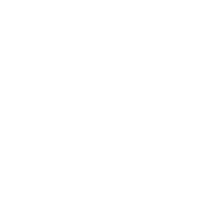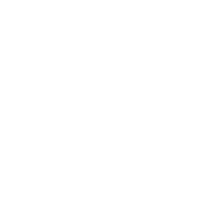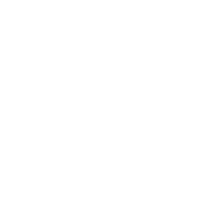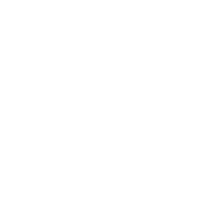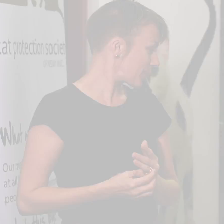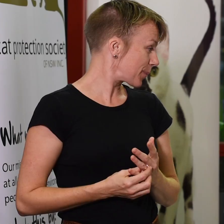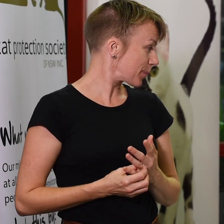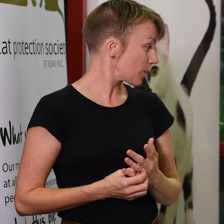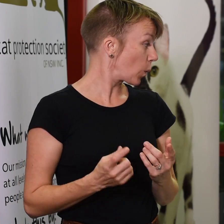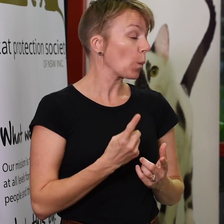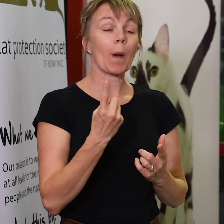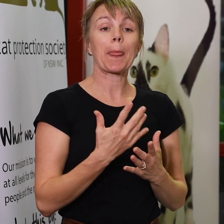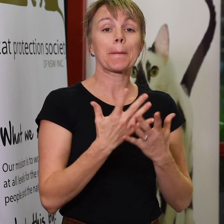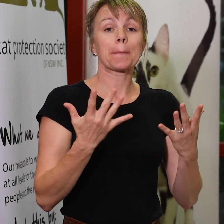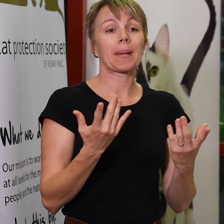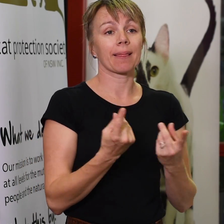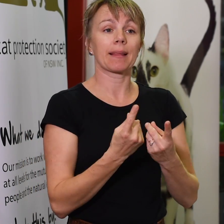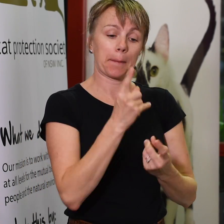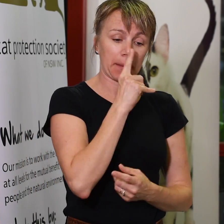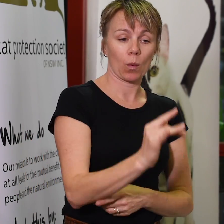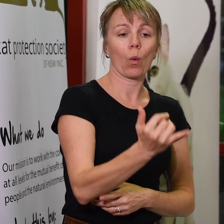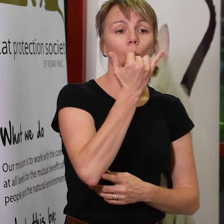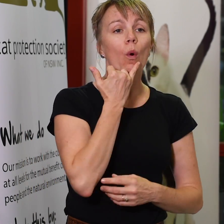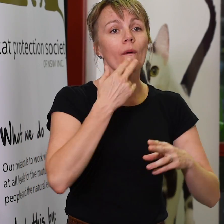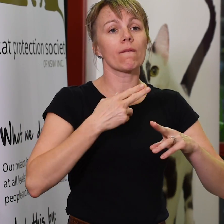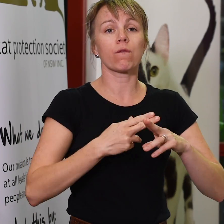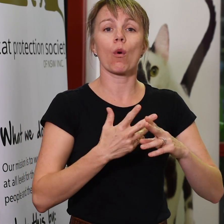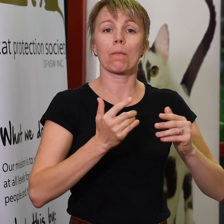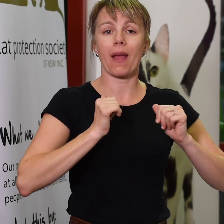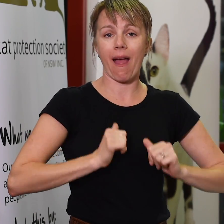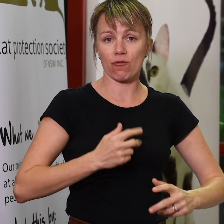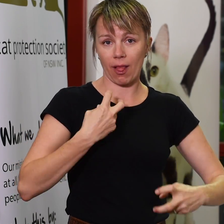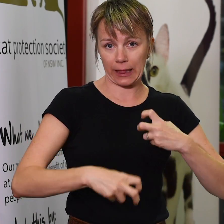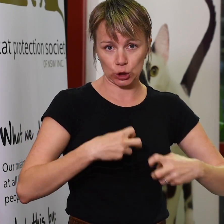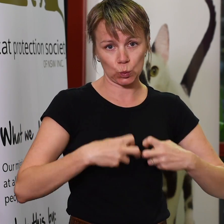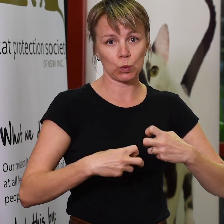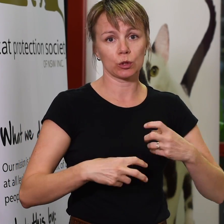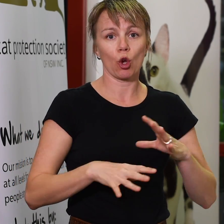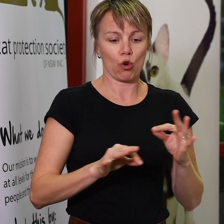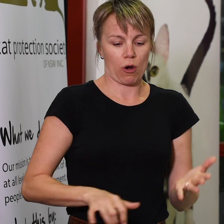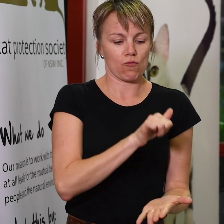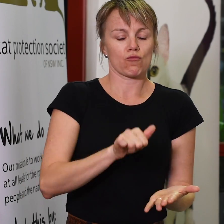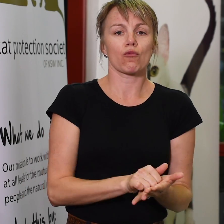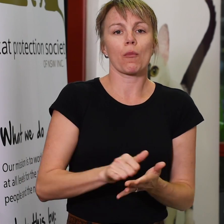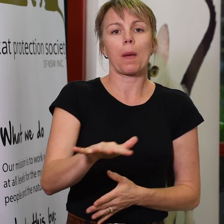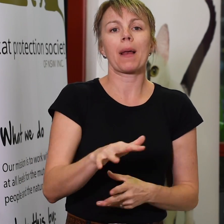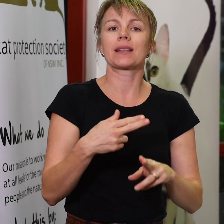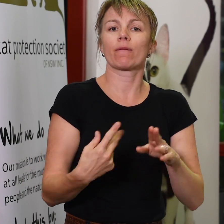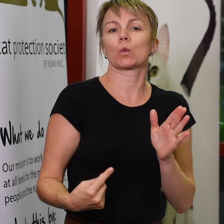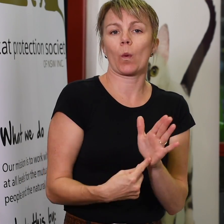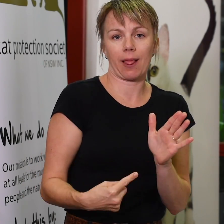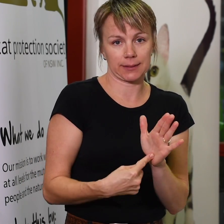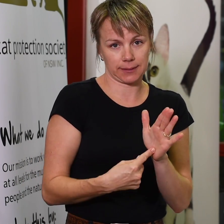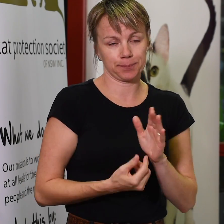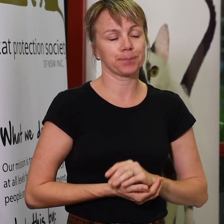probably one of the biggest calls we get for behaviour issues is inappropriate toileting. And a